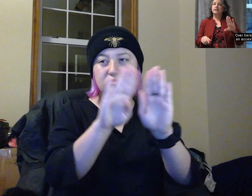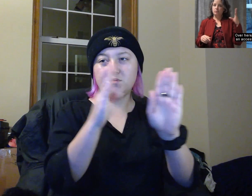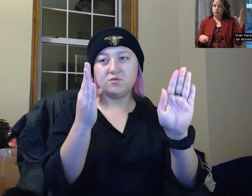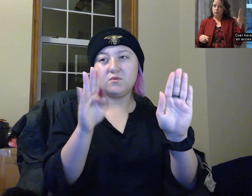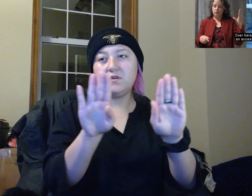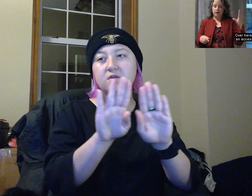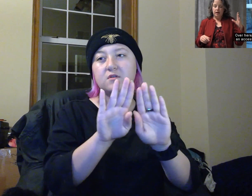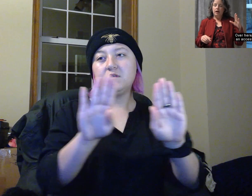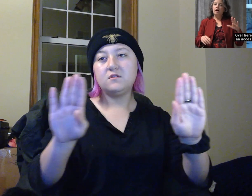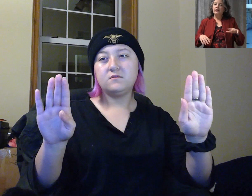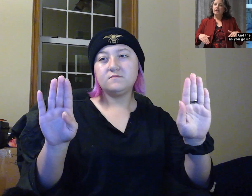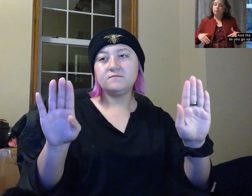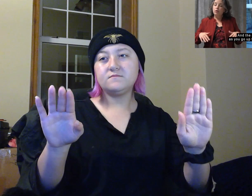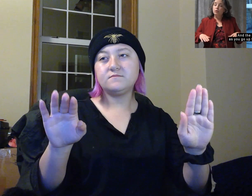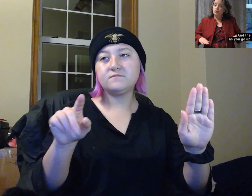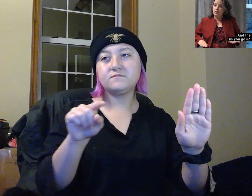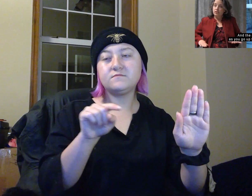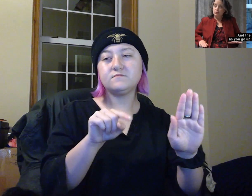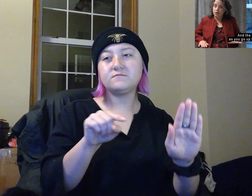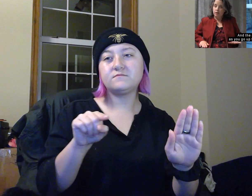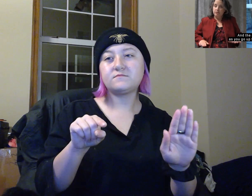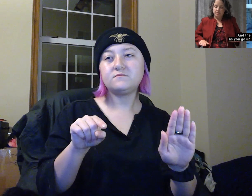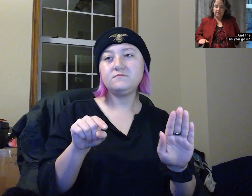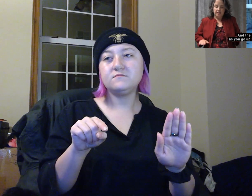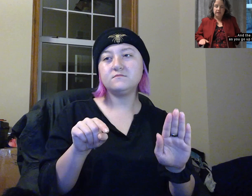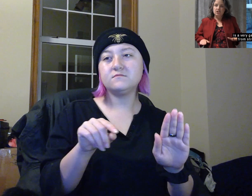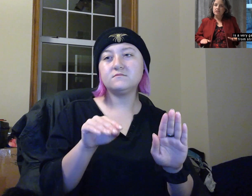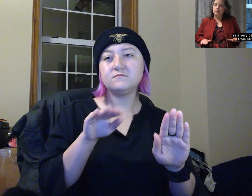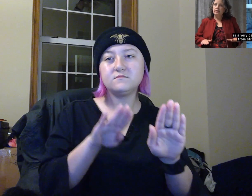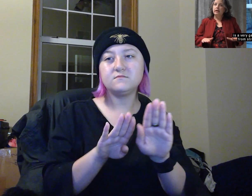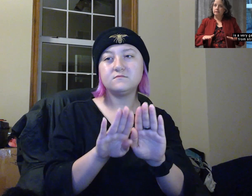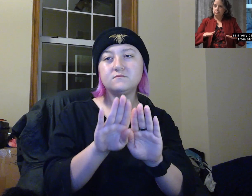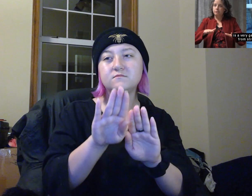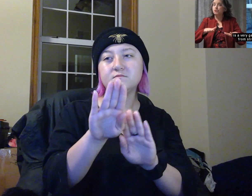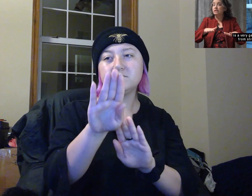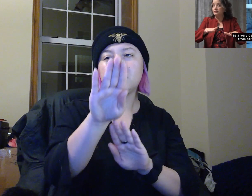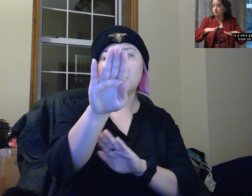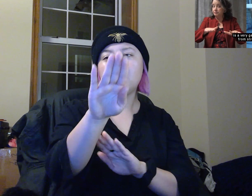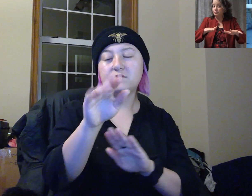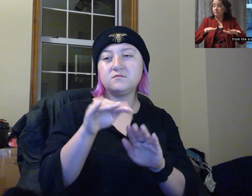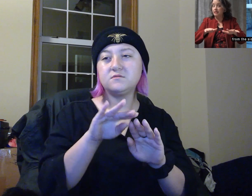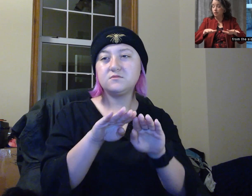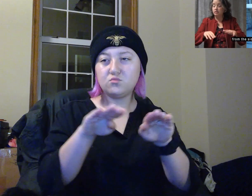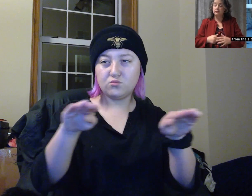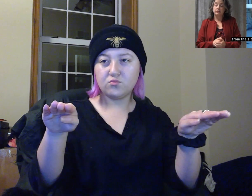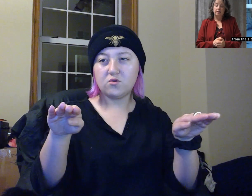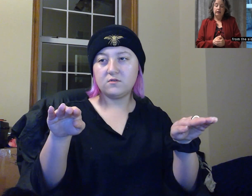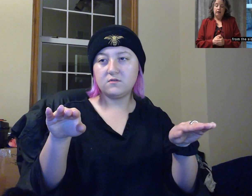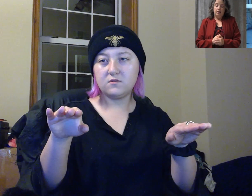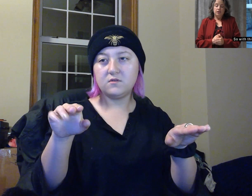got an accessible door, and the approach as you go up to the building is a very gentle incline from street level, from the sidewalk